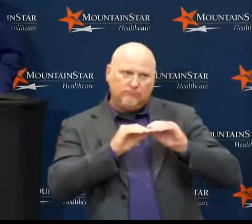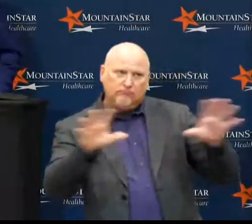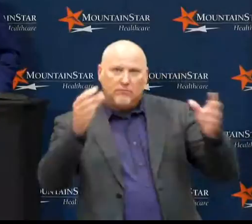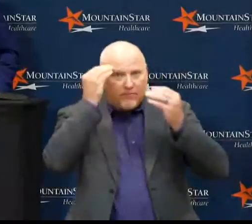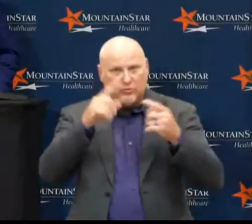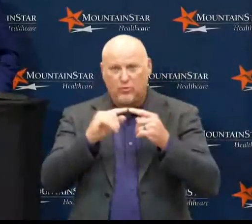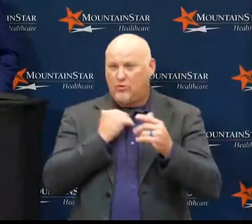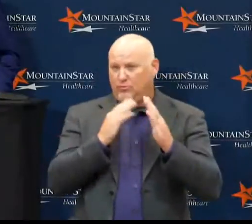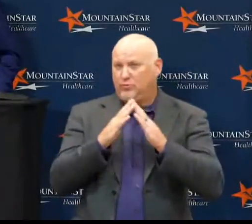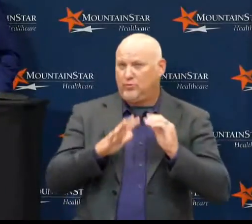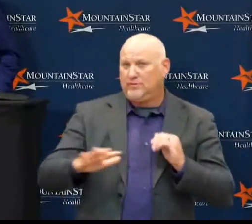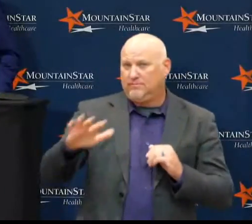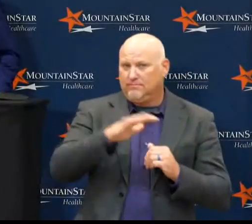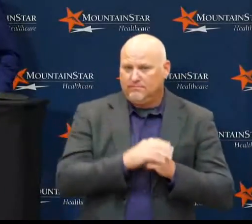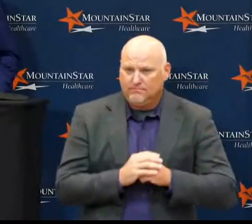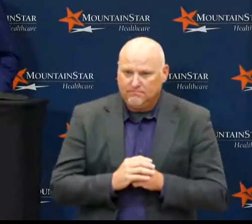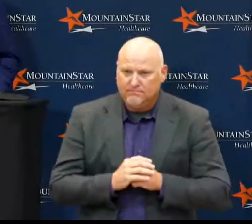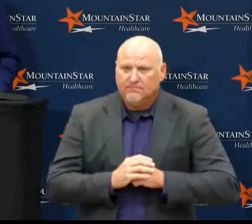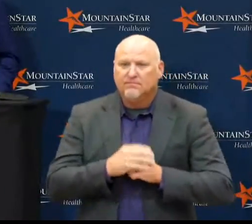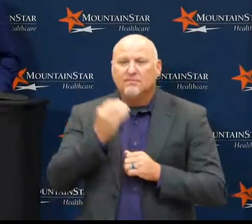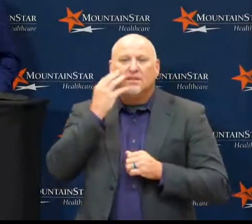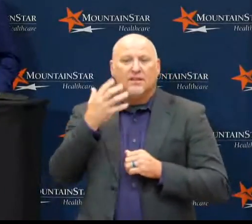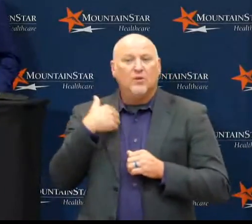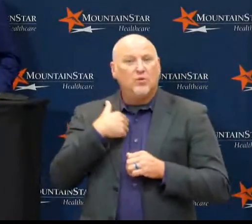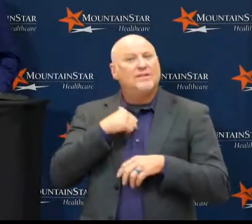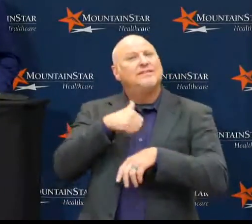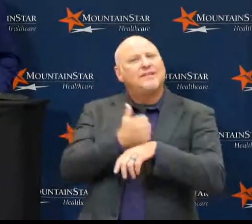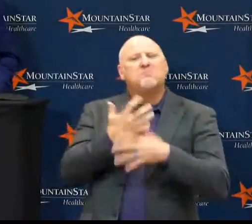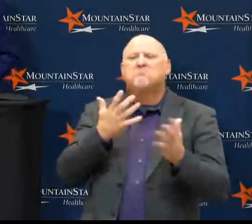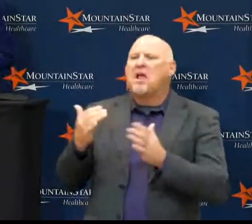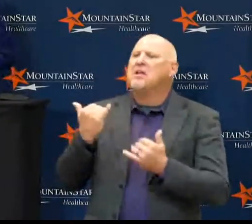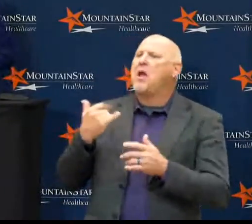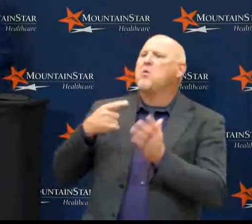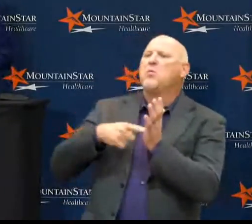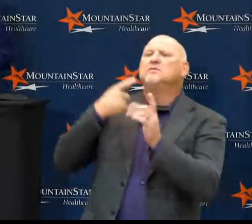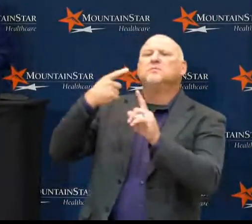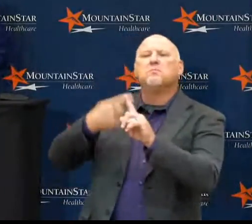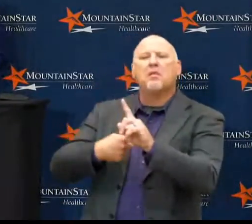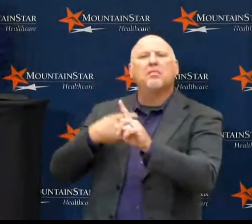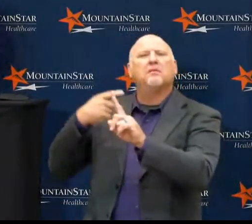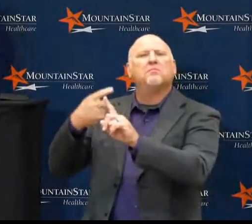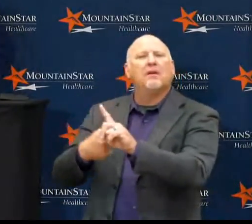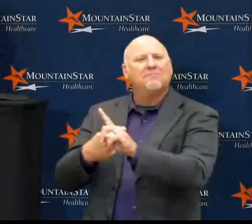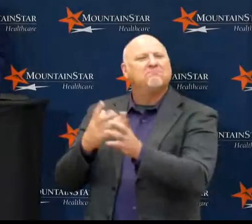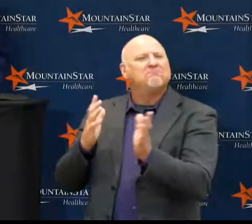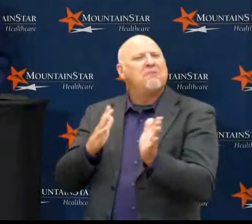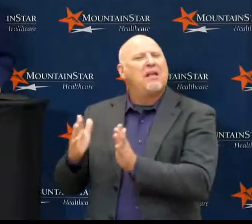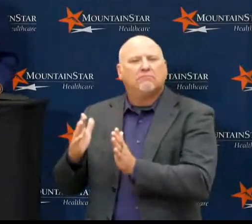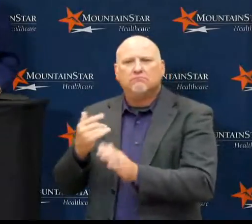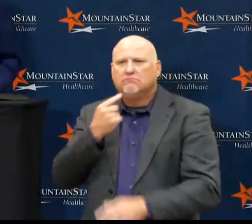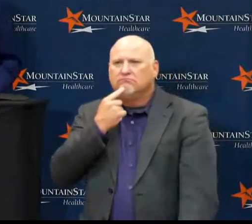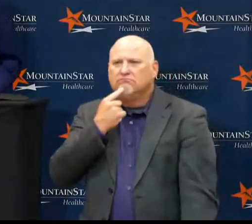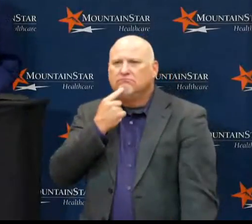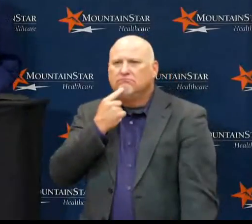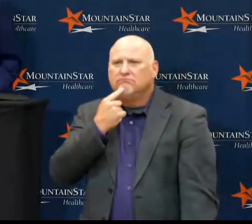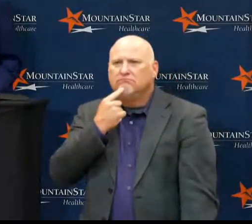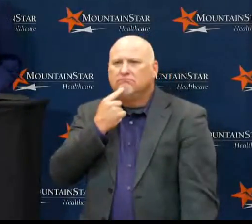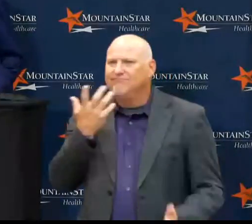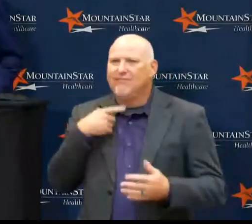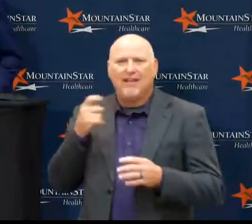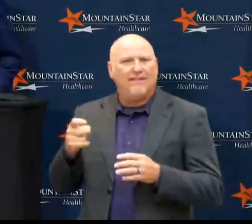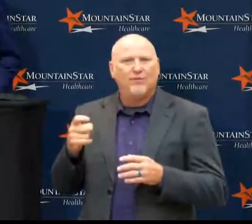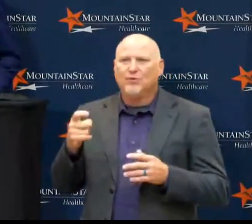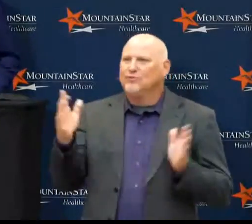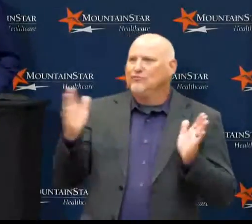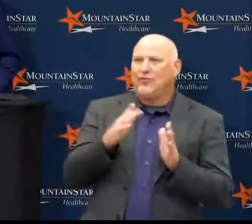once a month. Unfortunately, as we're seeing a significant increase in cases and hospitalizations across the